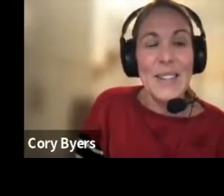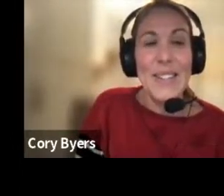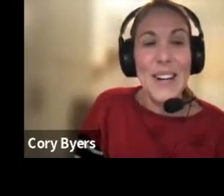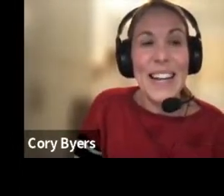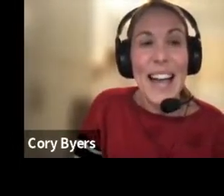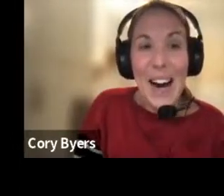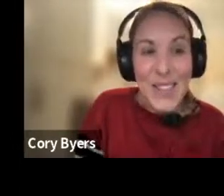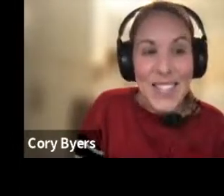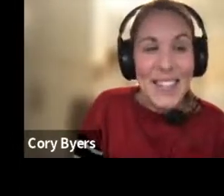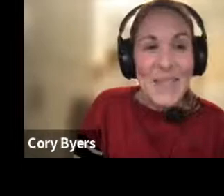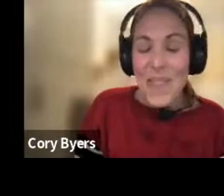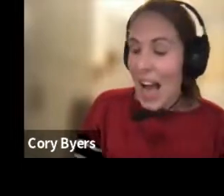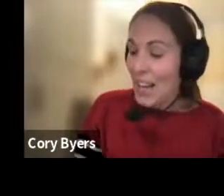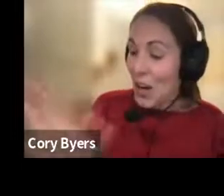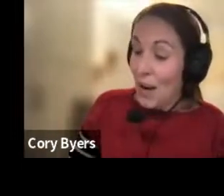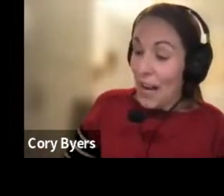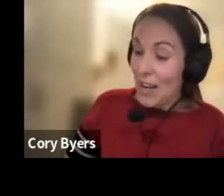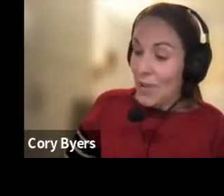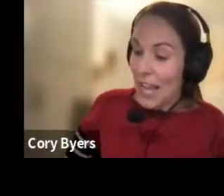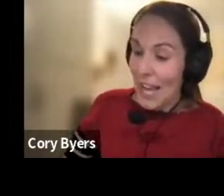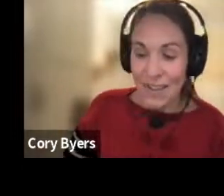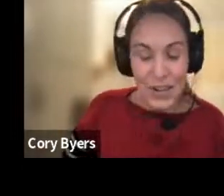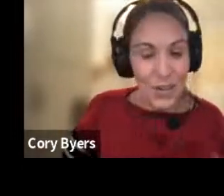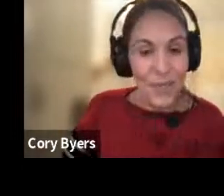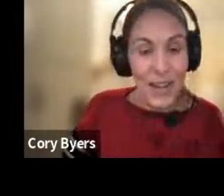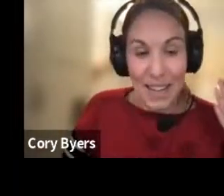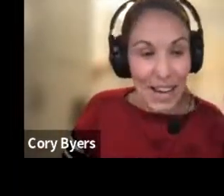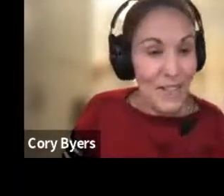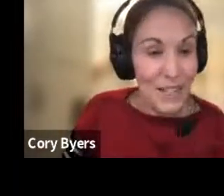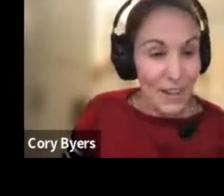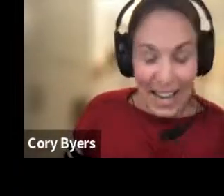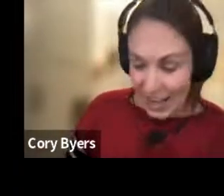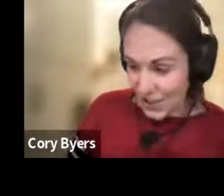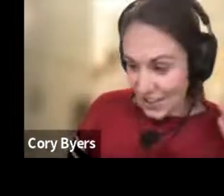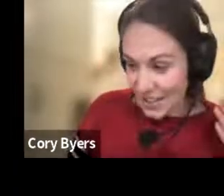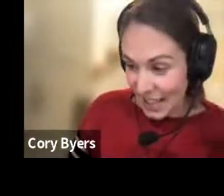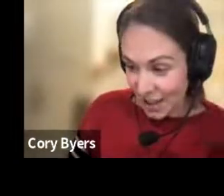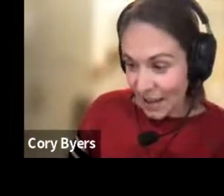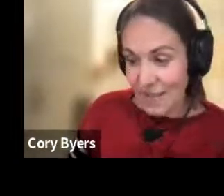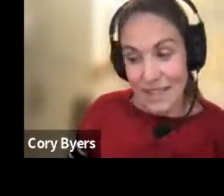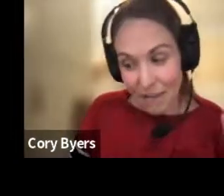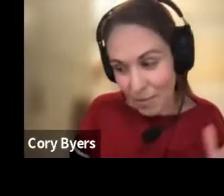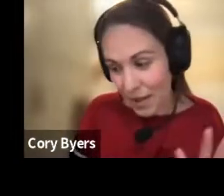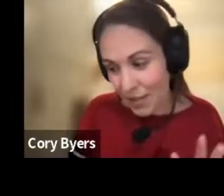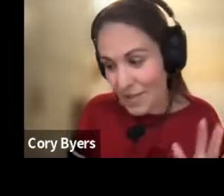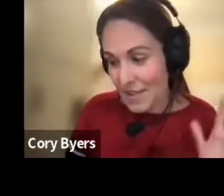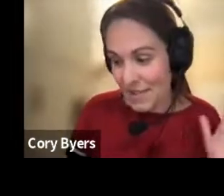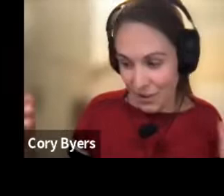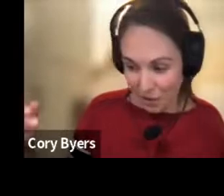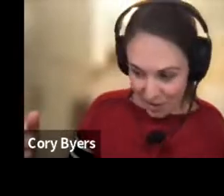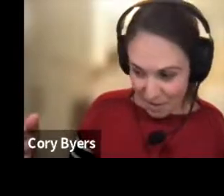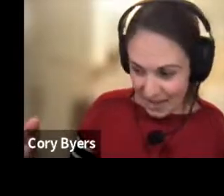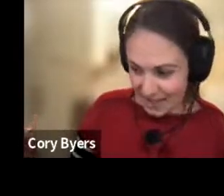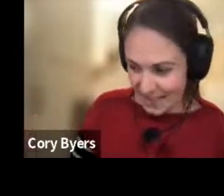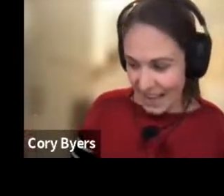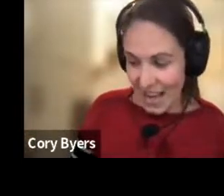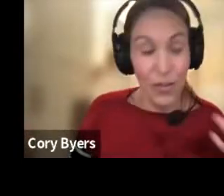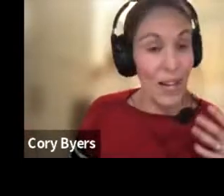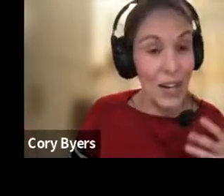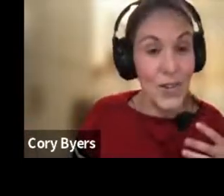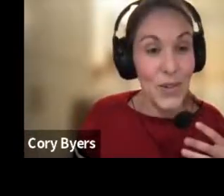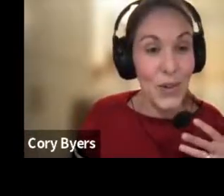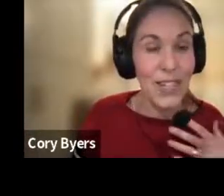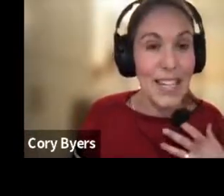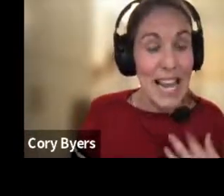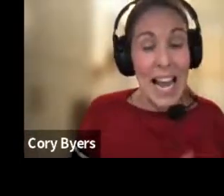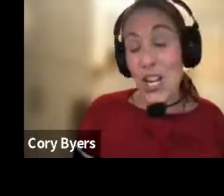So starting out, and I know we have, you know, a lot of different ages here. We have 7 months, 3 months, and